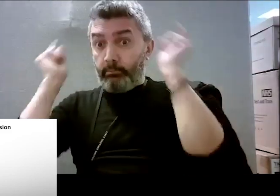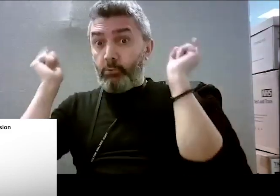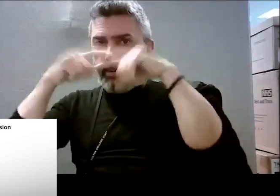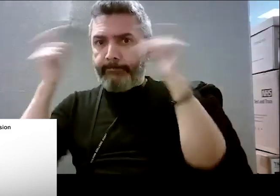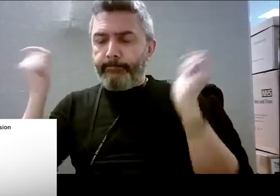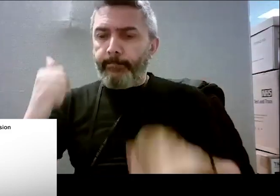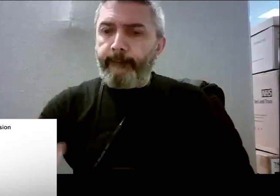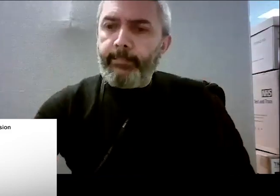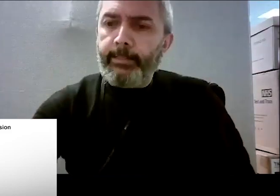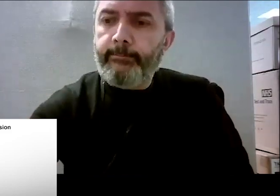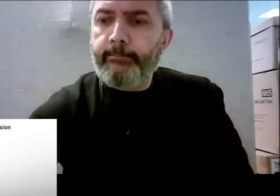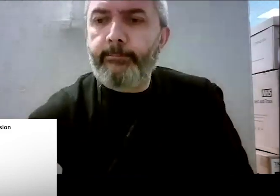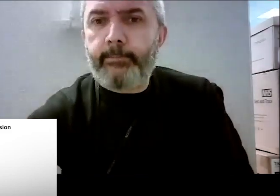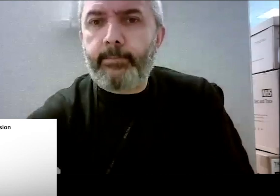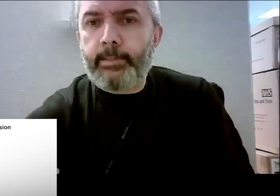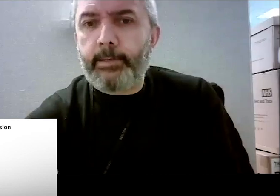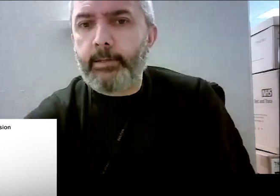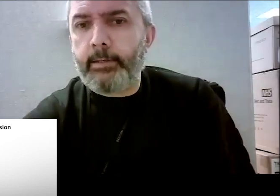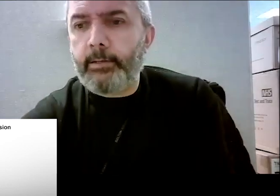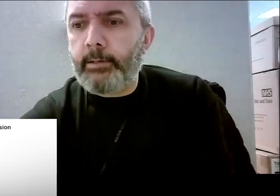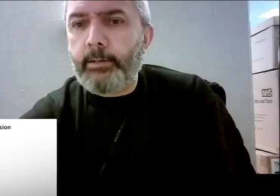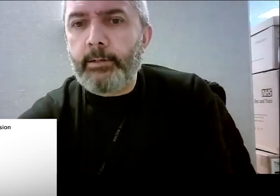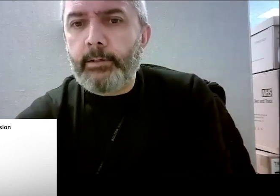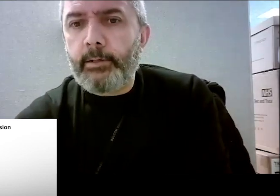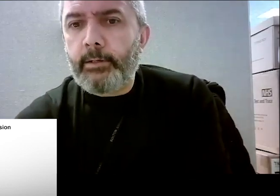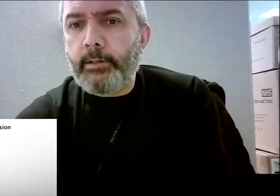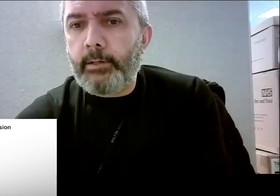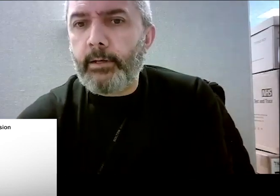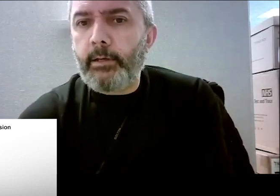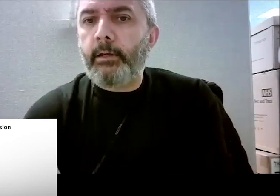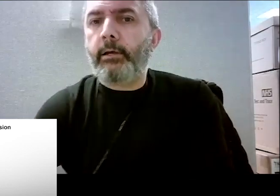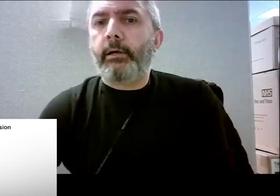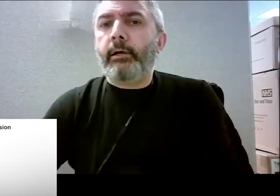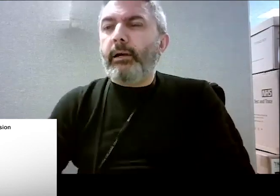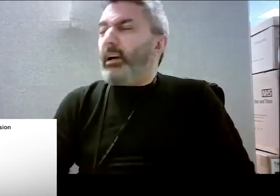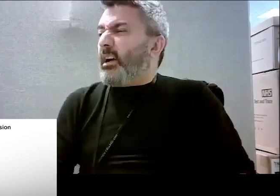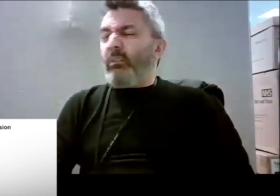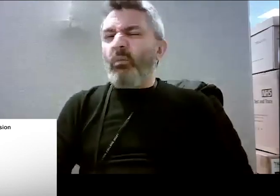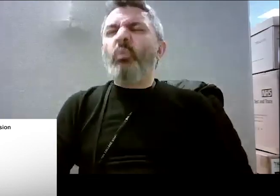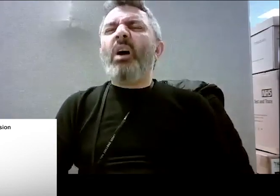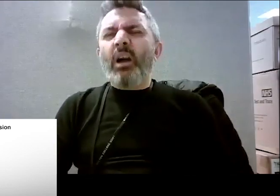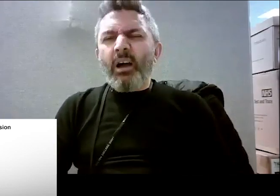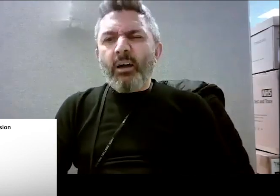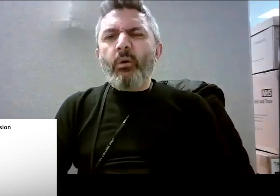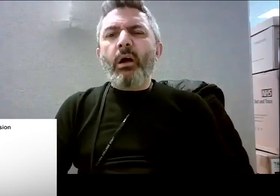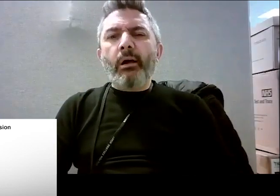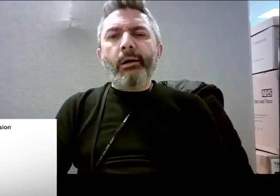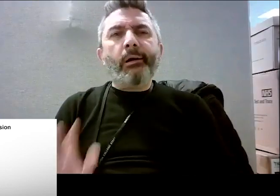So generally, eyebrows up is a good thing. Eyebrows down, not very happy. You're angry with something. This is